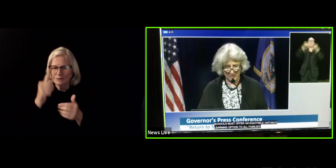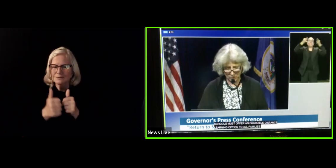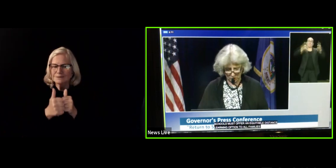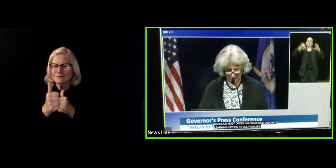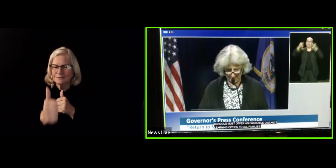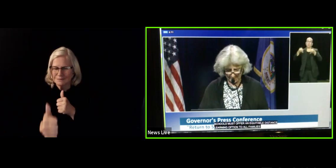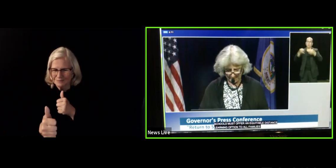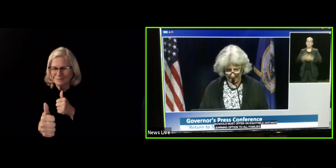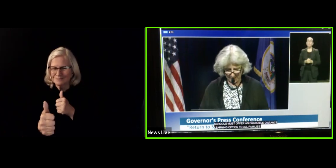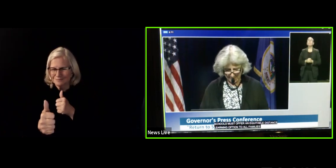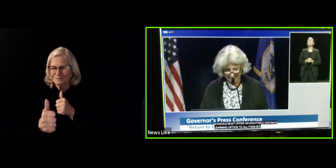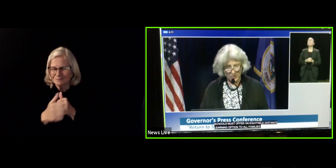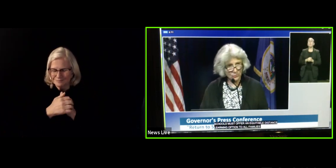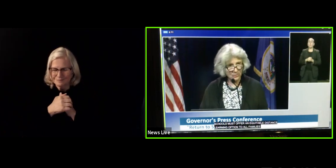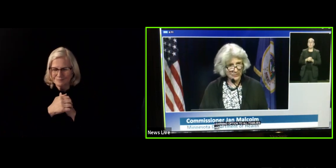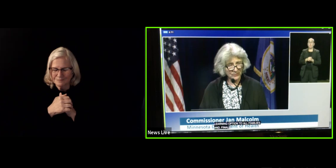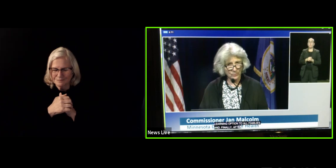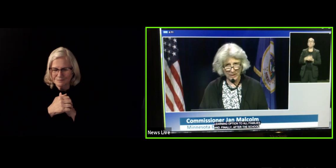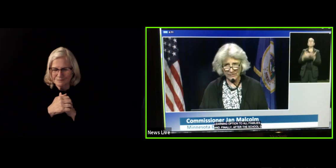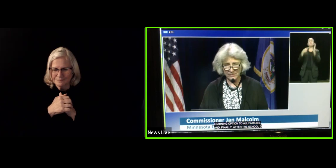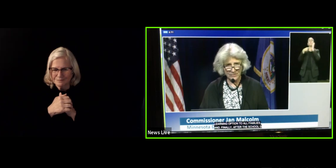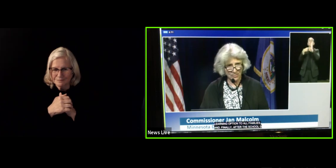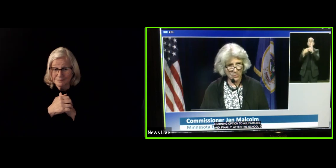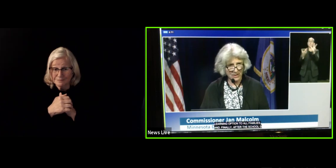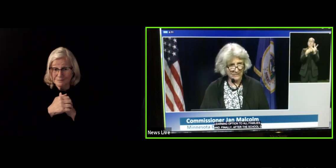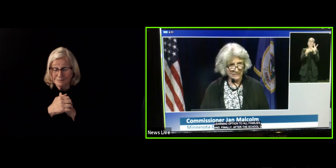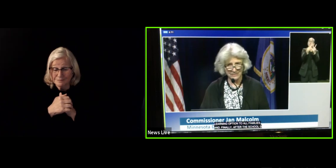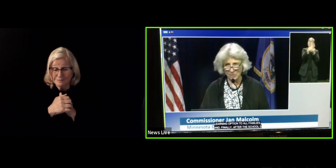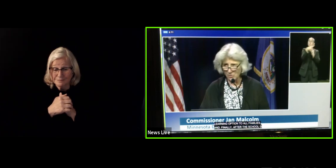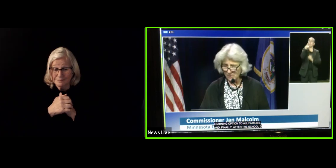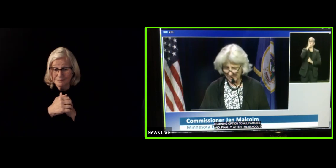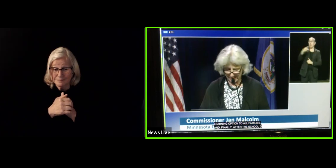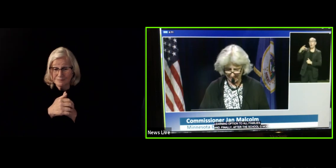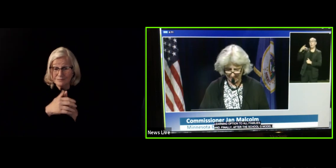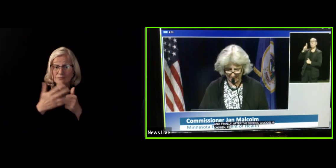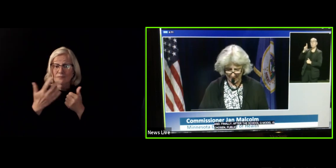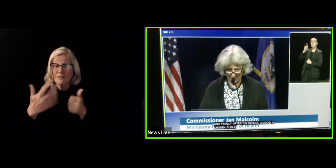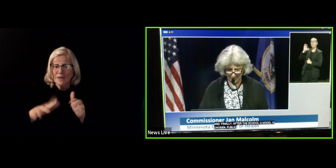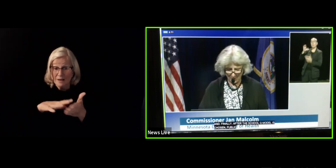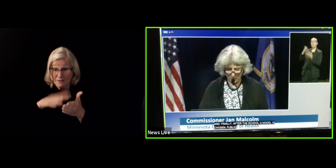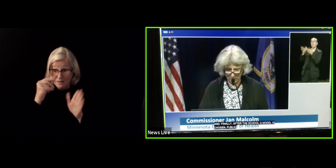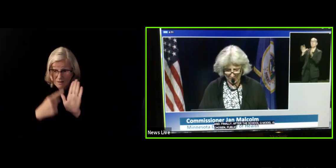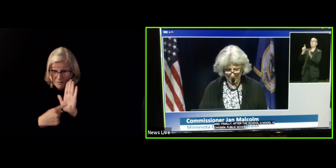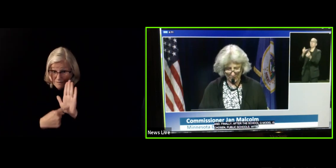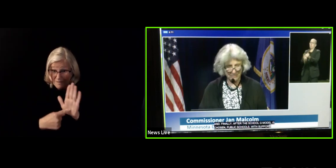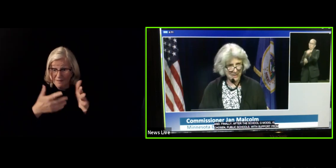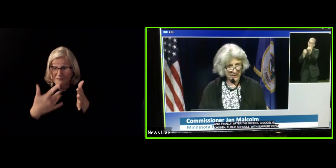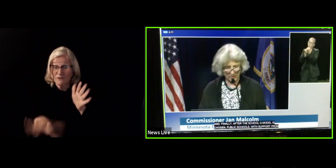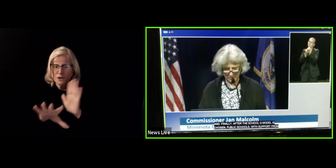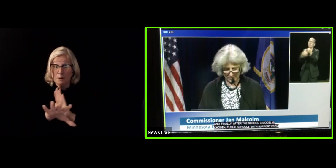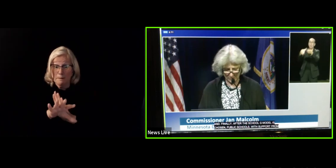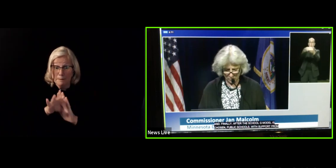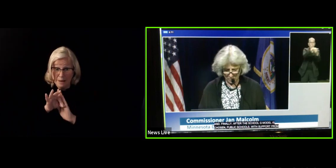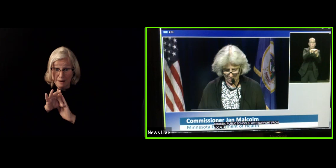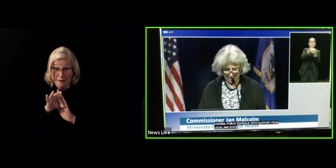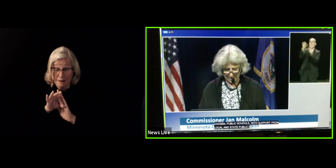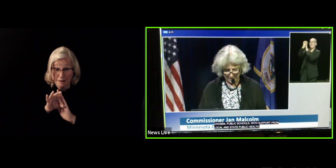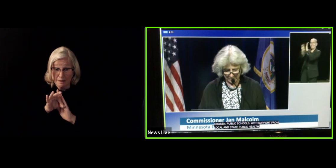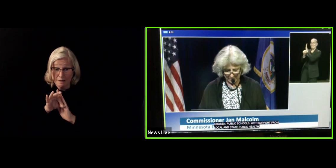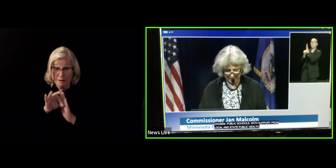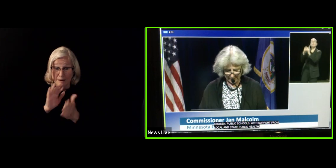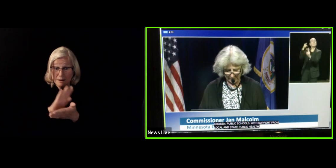is chosen, public schools, with support from local and state public health, will continue to monitor the school